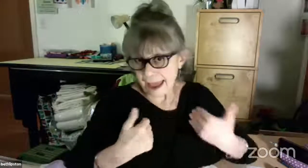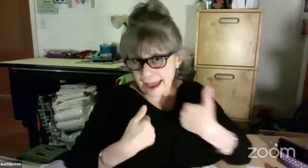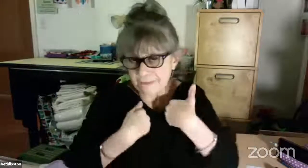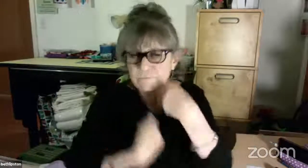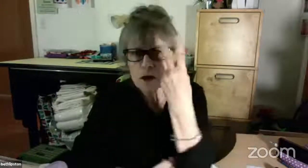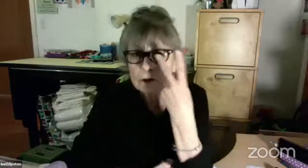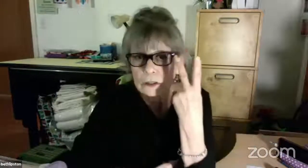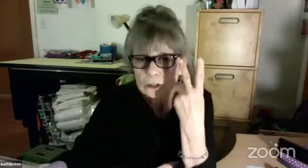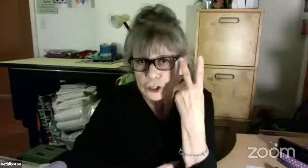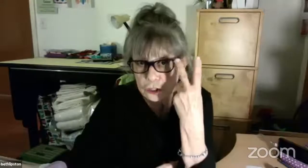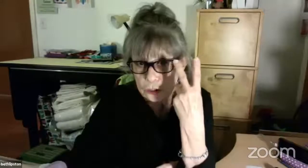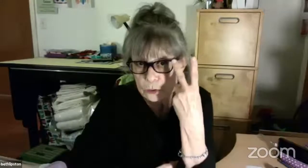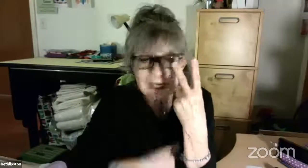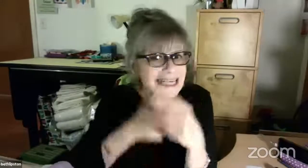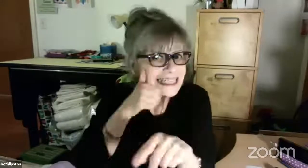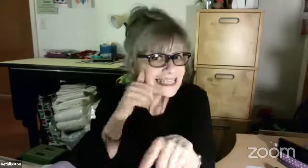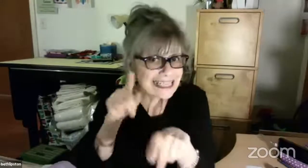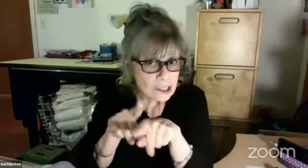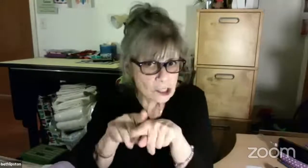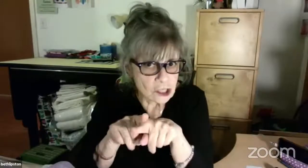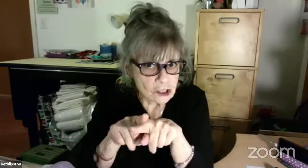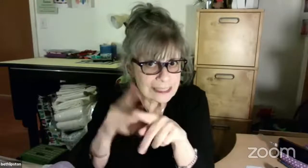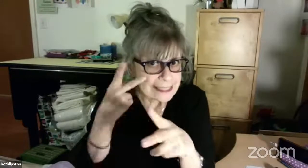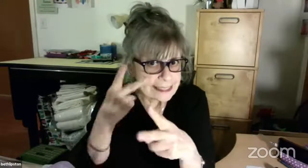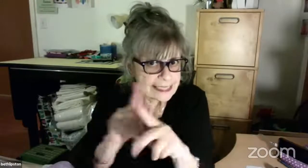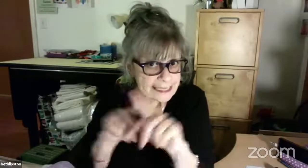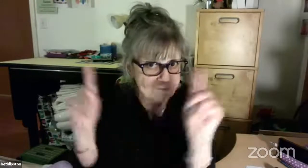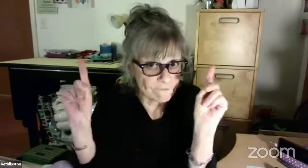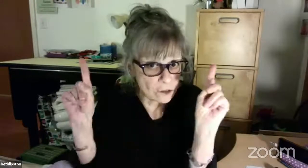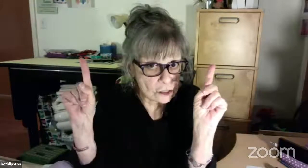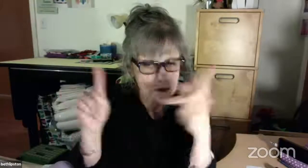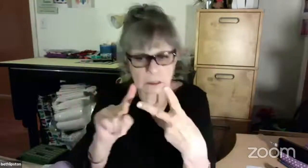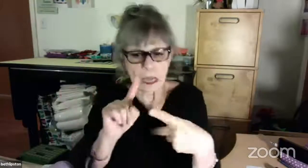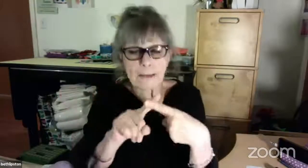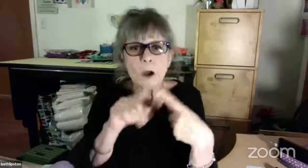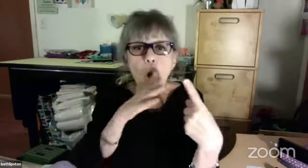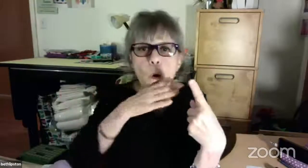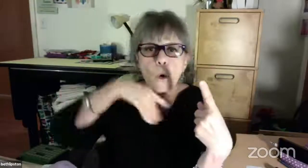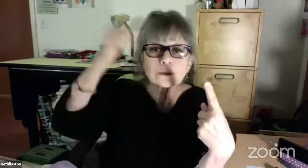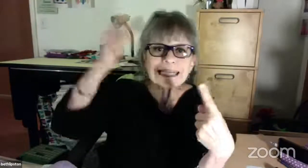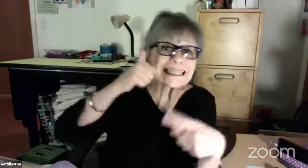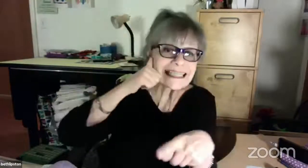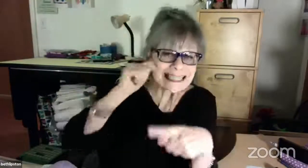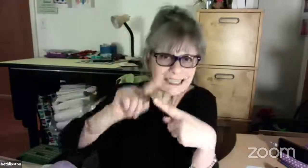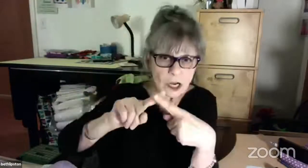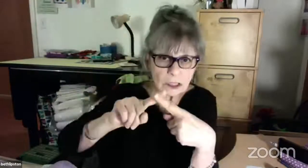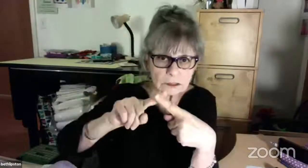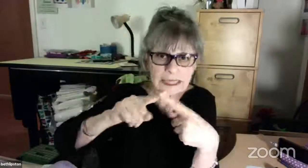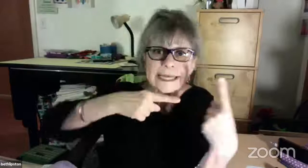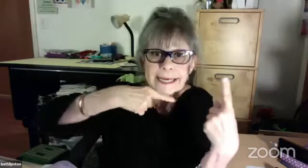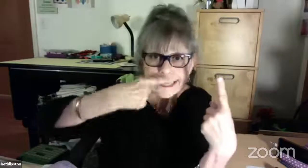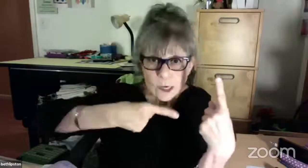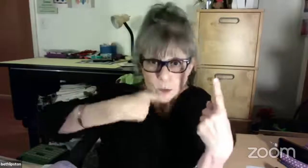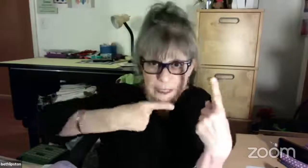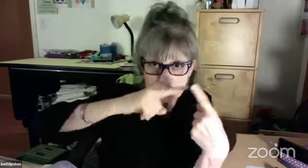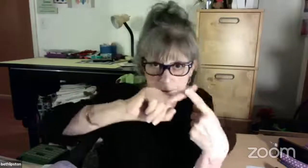put that aside and think, I have two sisters and they're very different. One is my older sister,